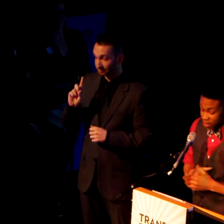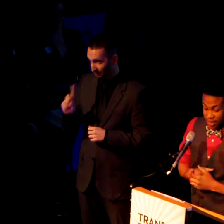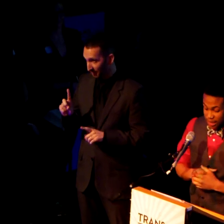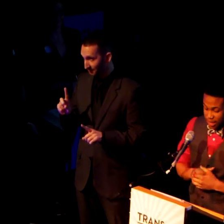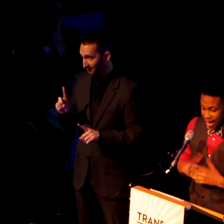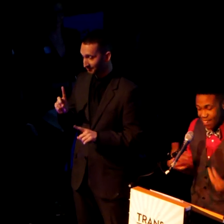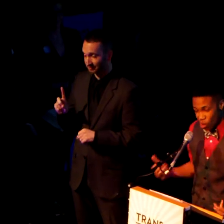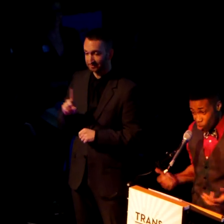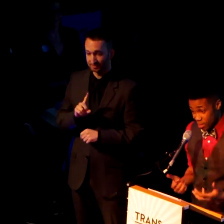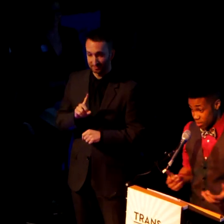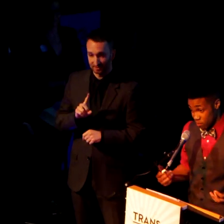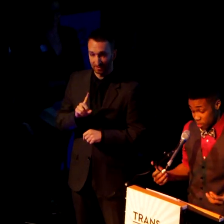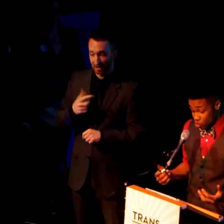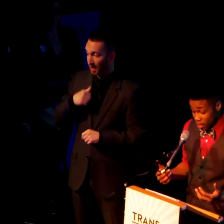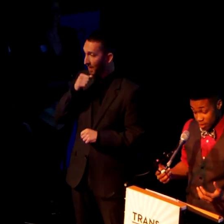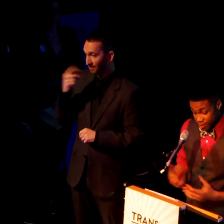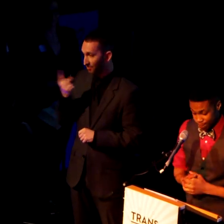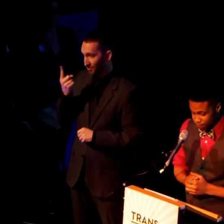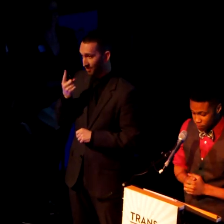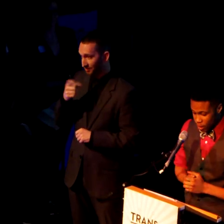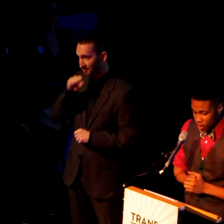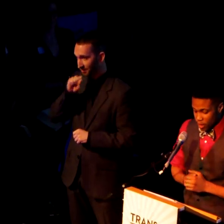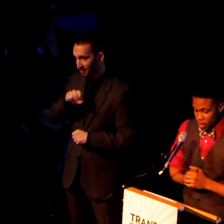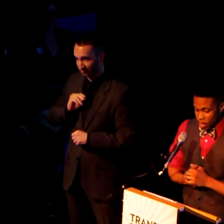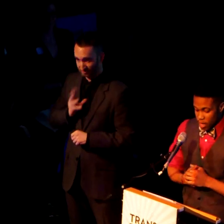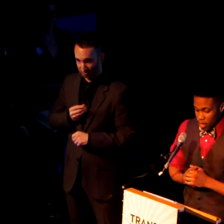But I haven't always loved being trans.